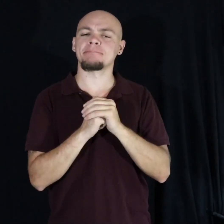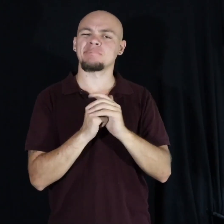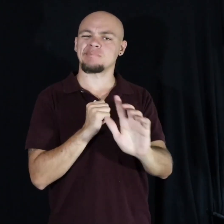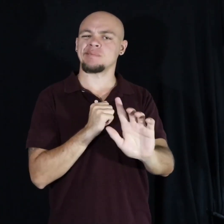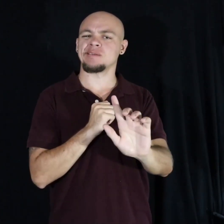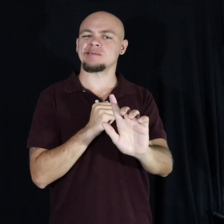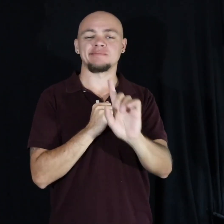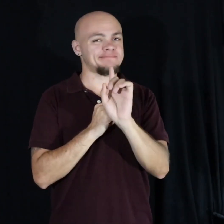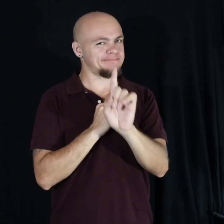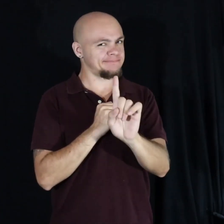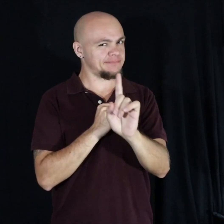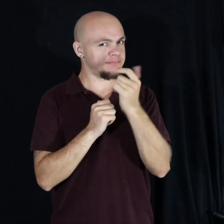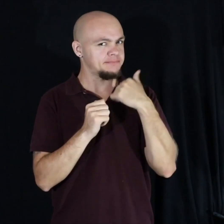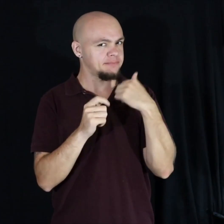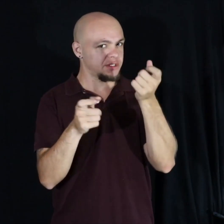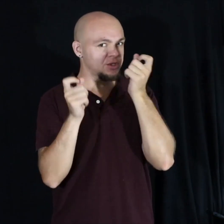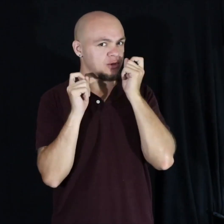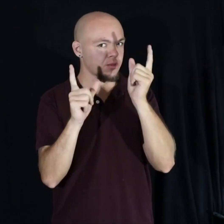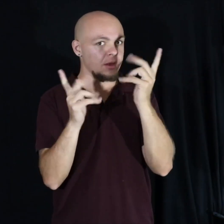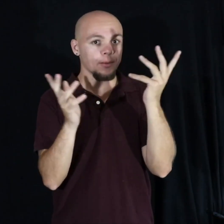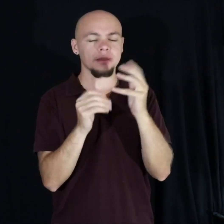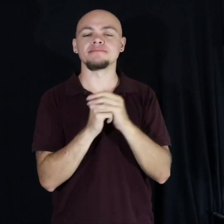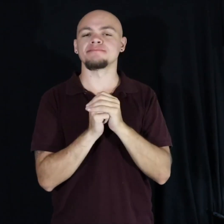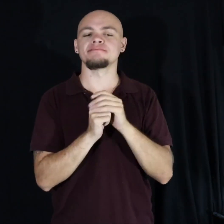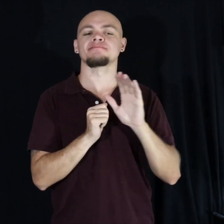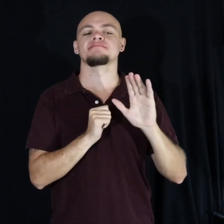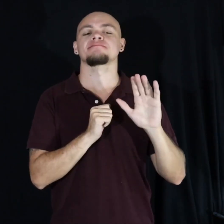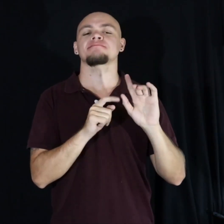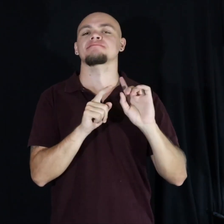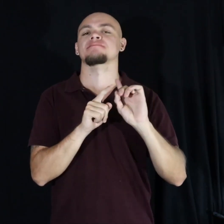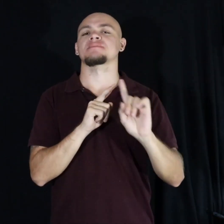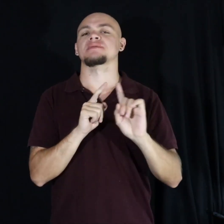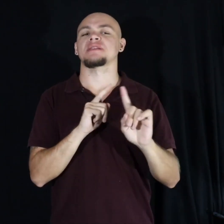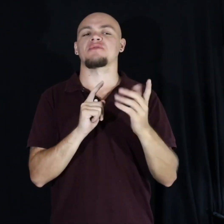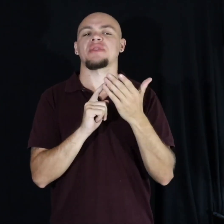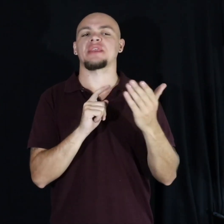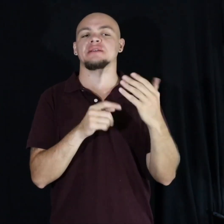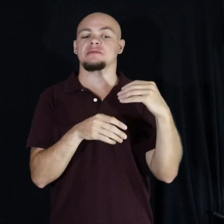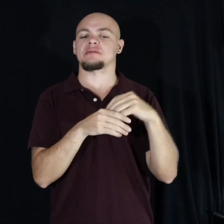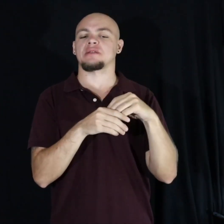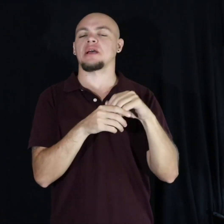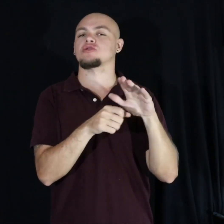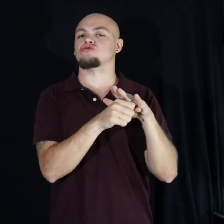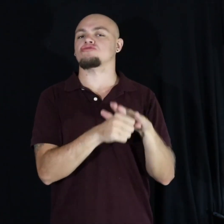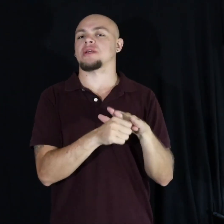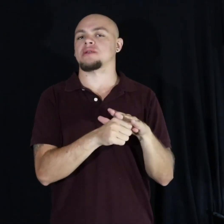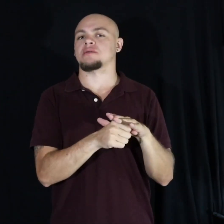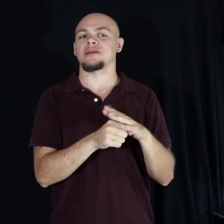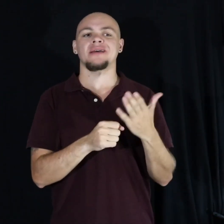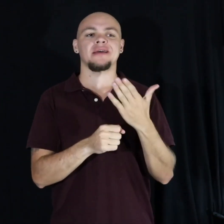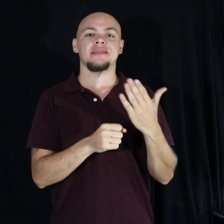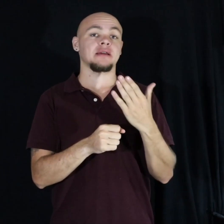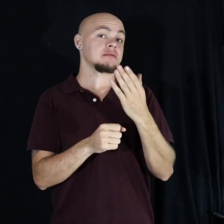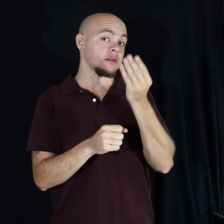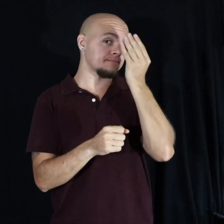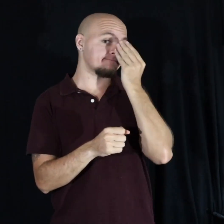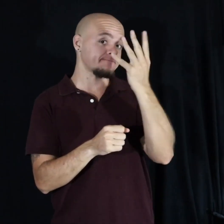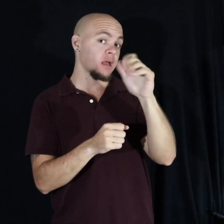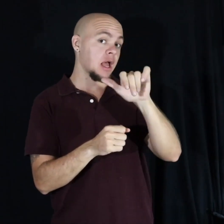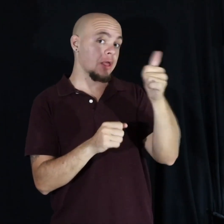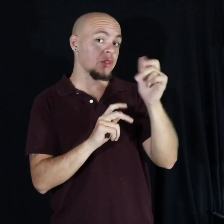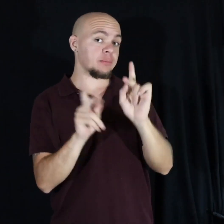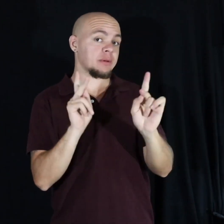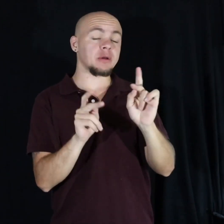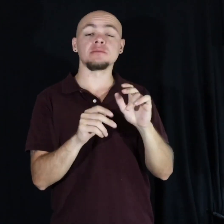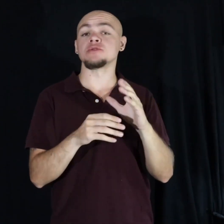what surprised me was how open they were about the other things that were stressing them out, the things they weren't telling other people. They